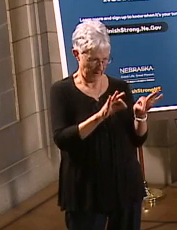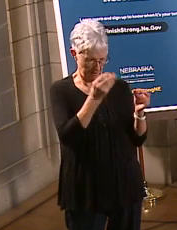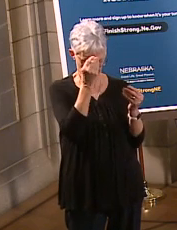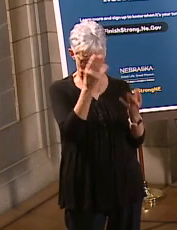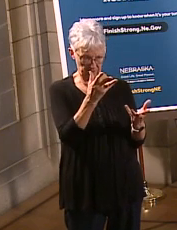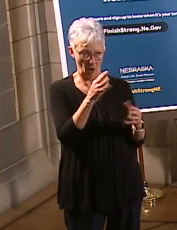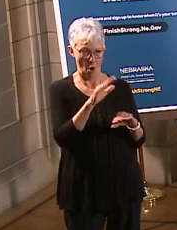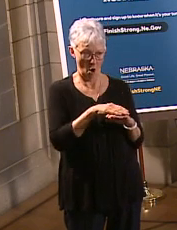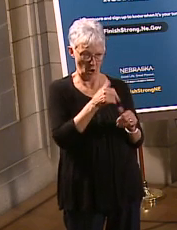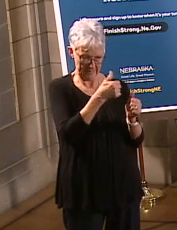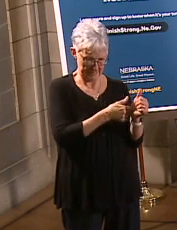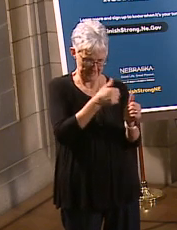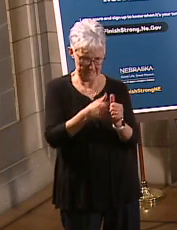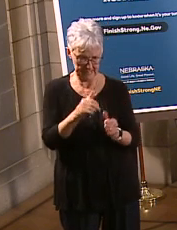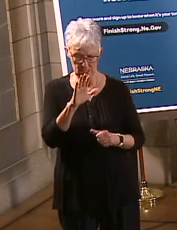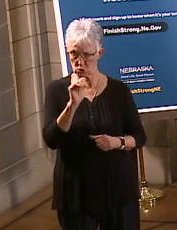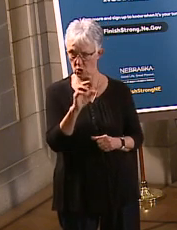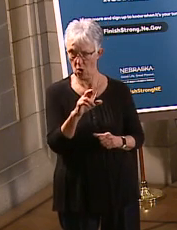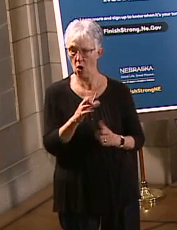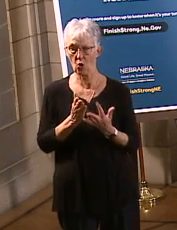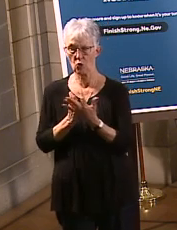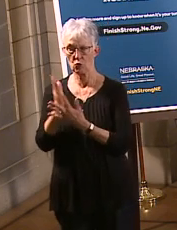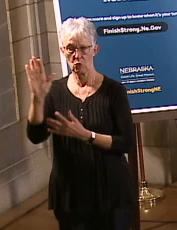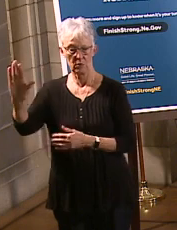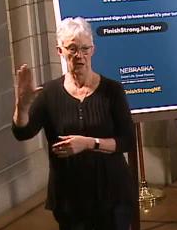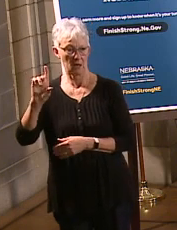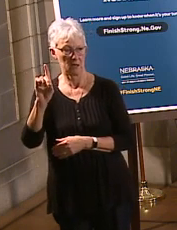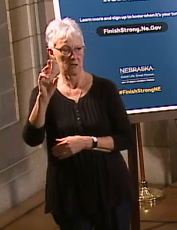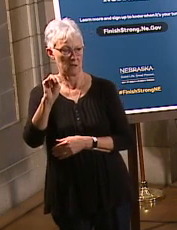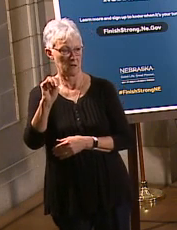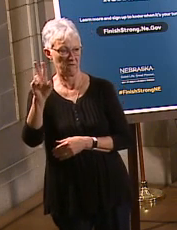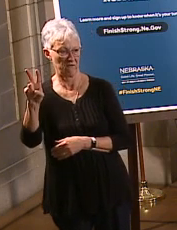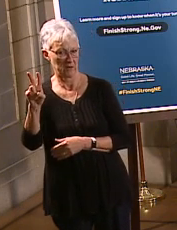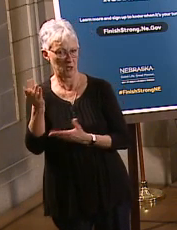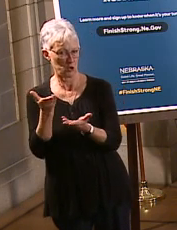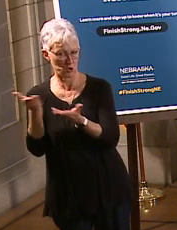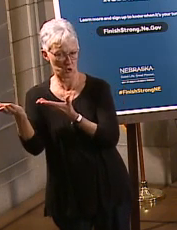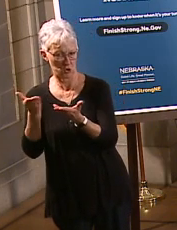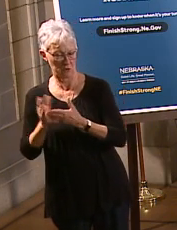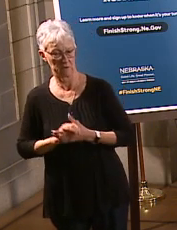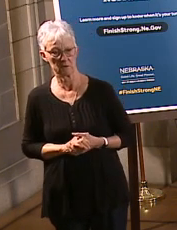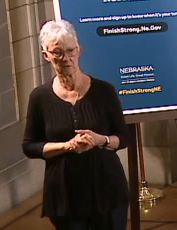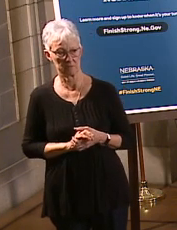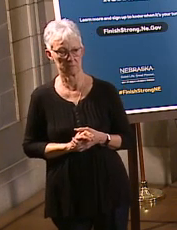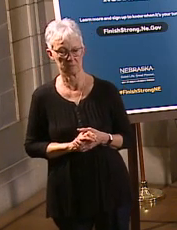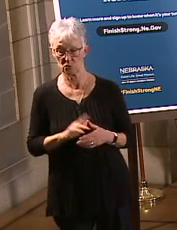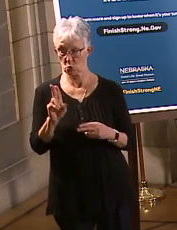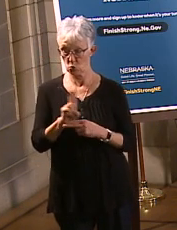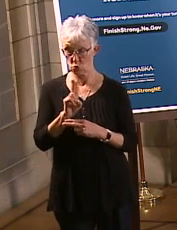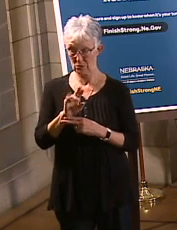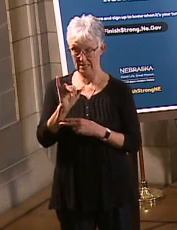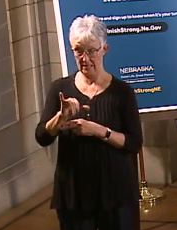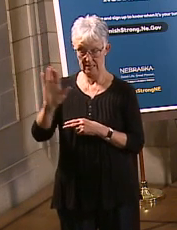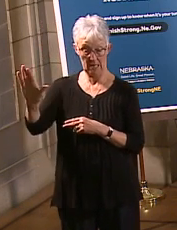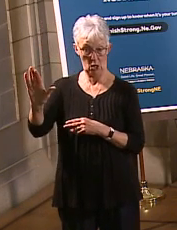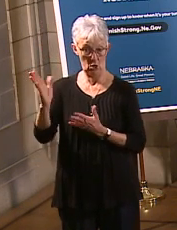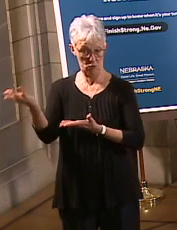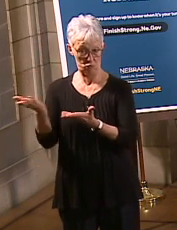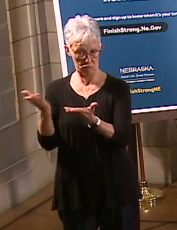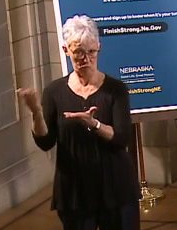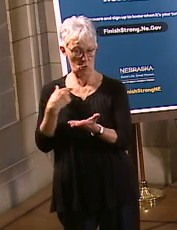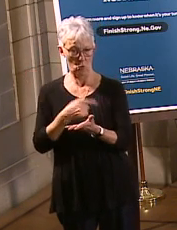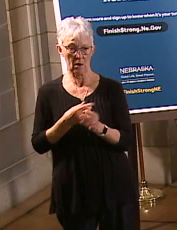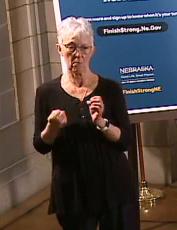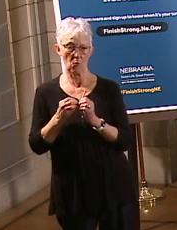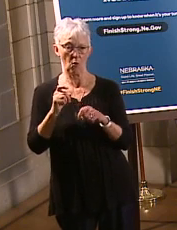information quickly on the portal. By using the fleet renewal service, we can spend more time focusing on our